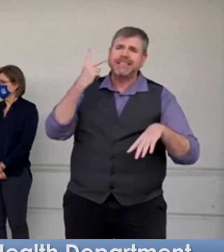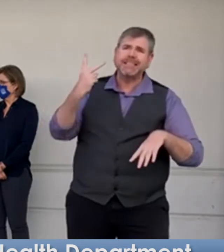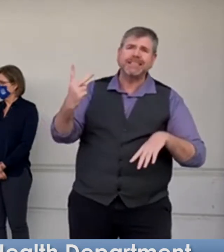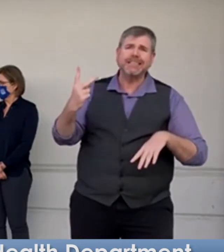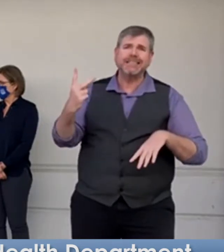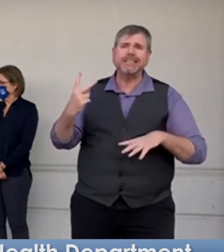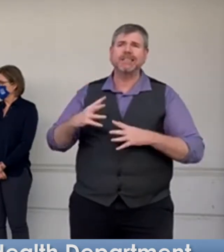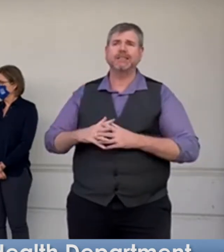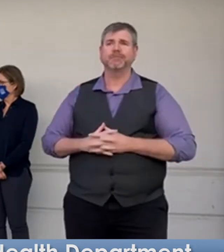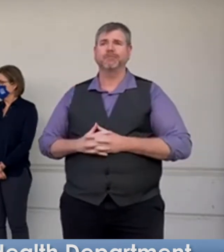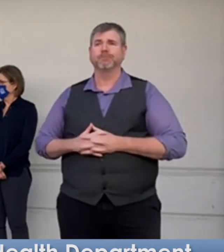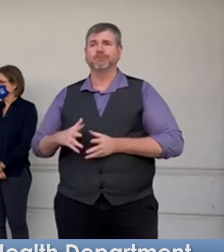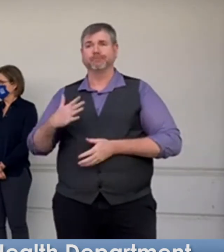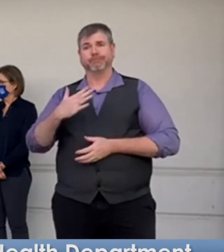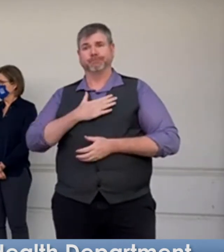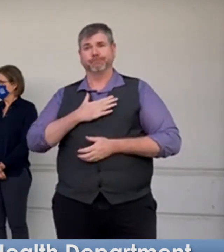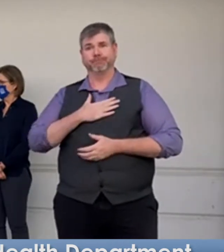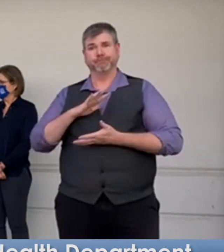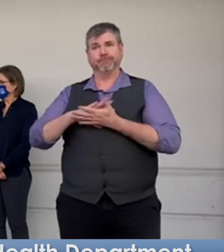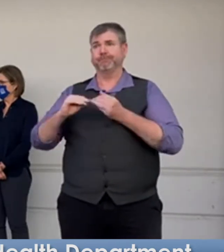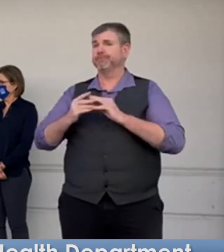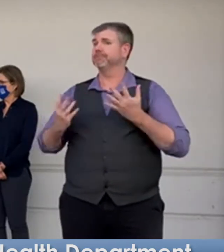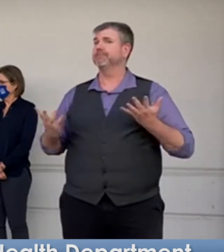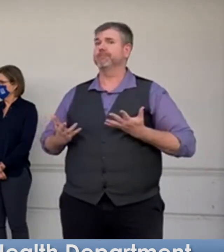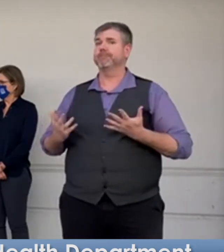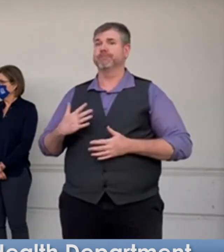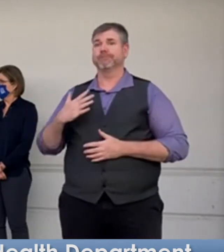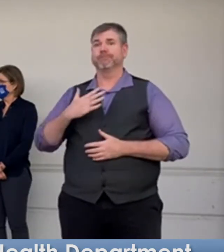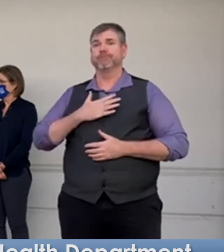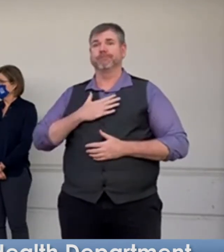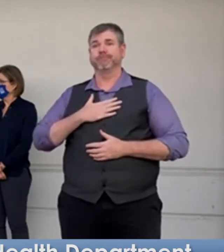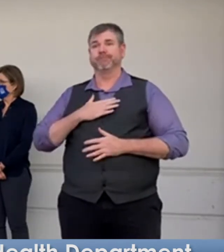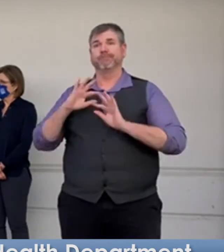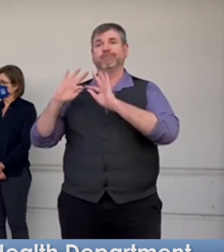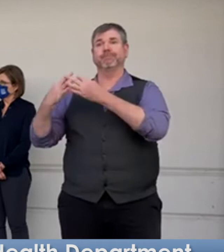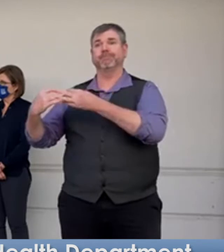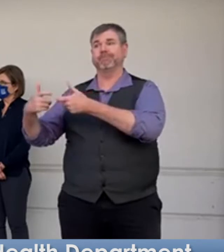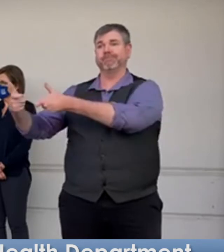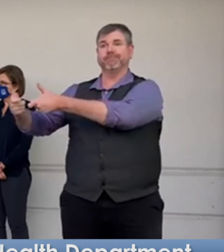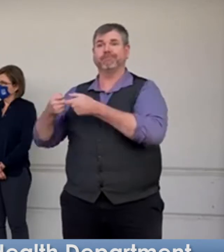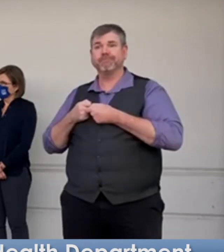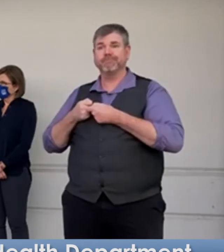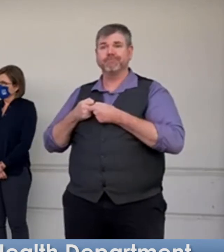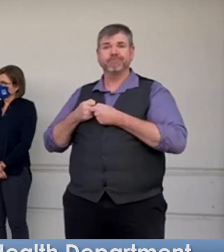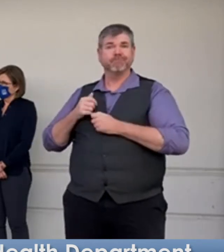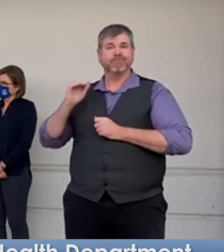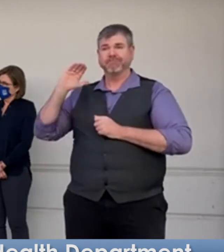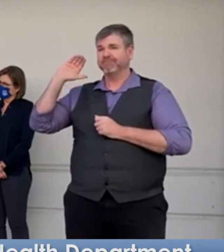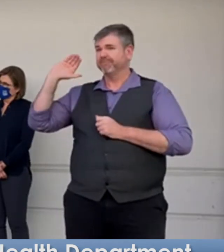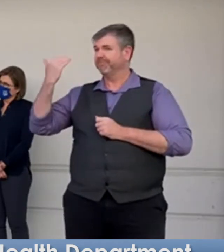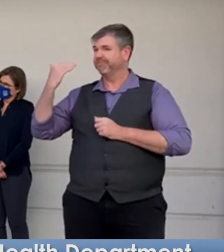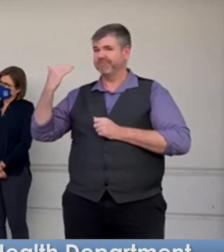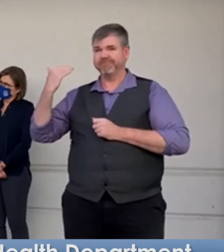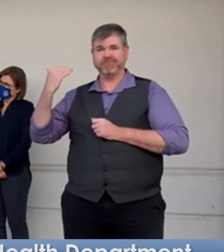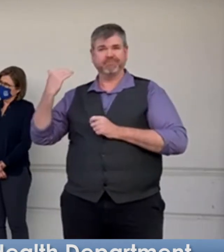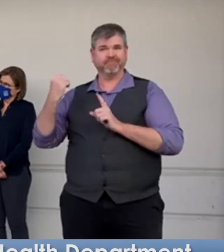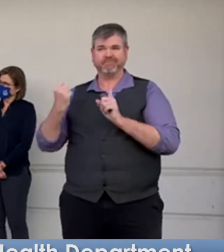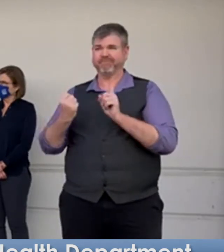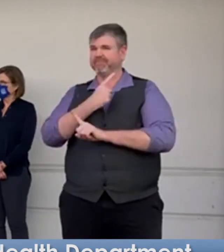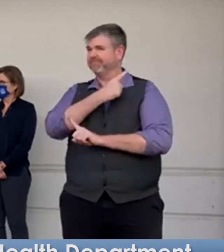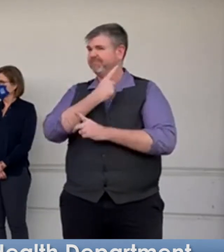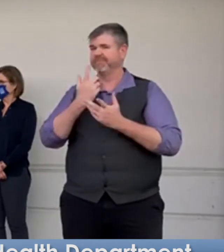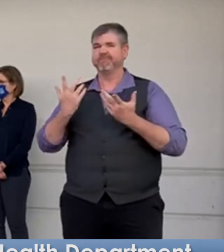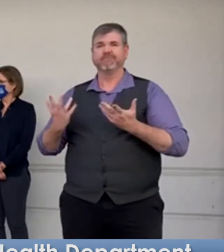a text from one of my family members today who said, it looks like things are going in the wrong direction. And then the next sentence said, will we see you